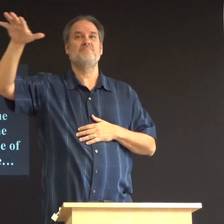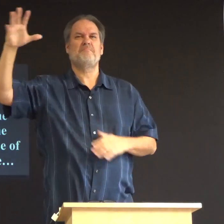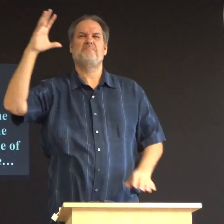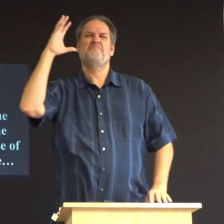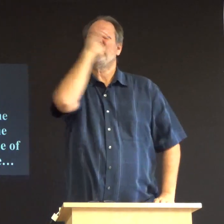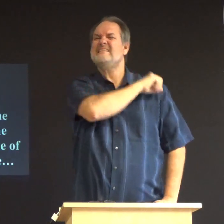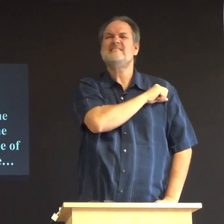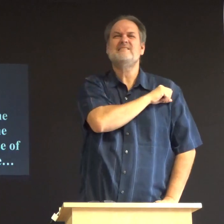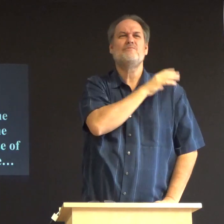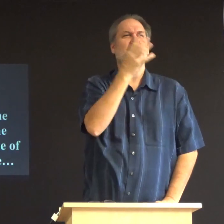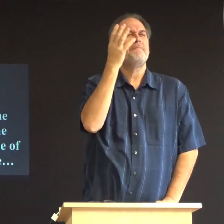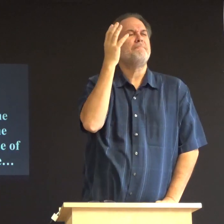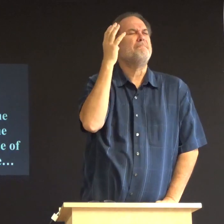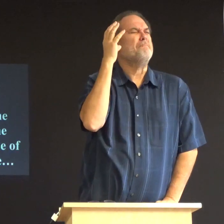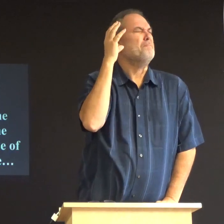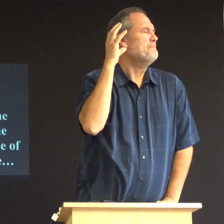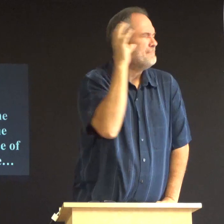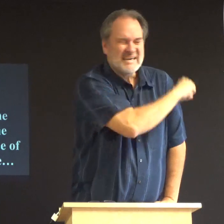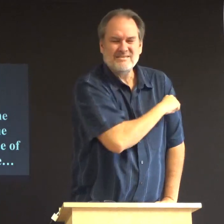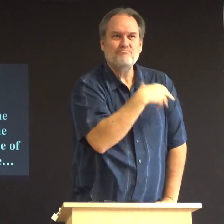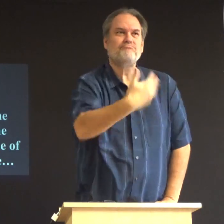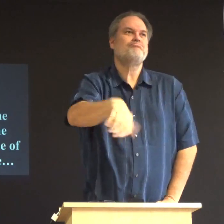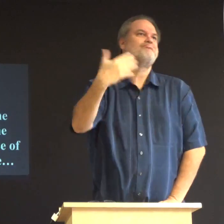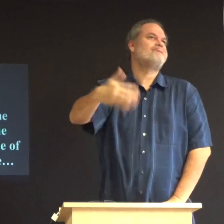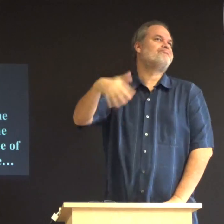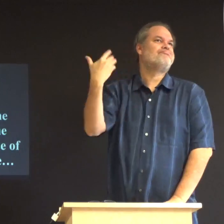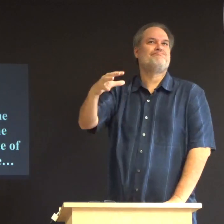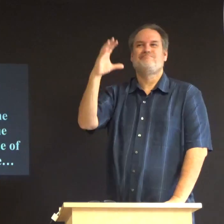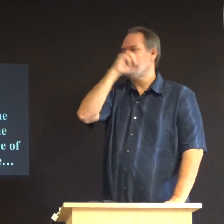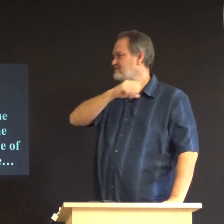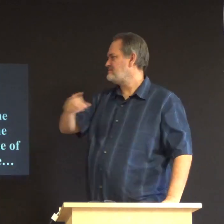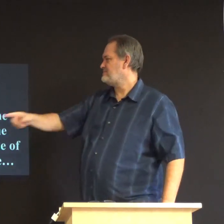Those people out there, they're missing something amazing.